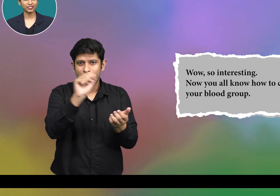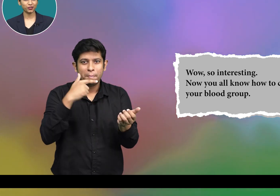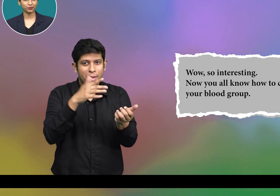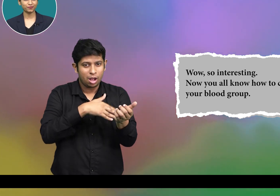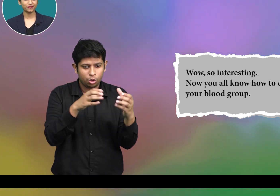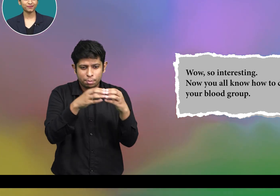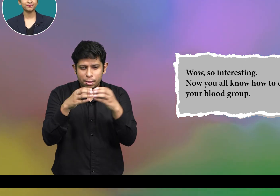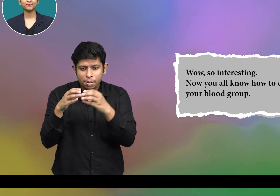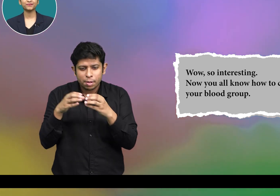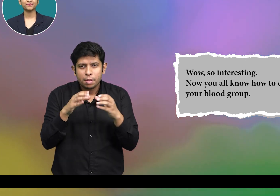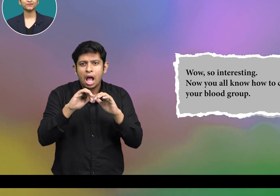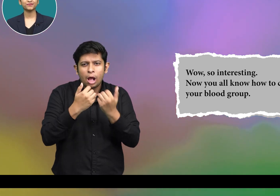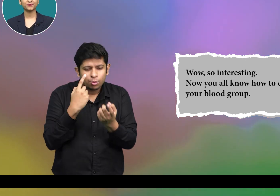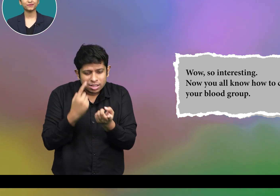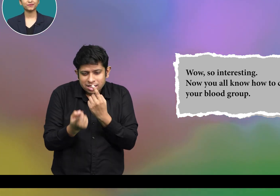your blood group.